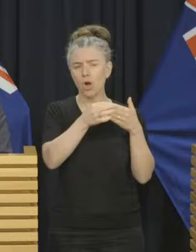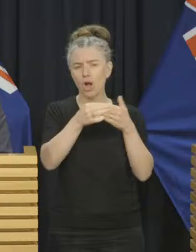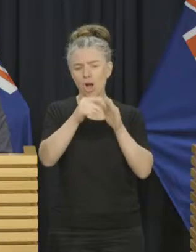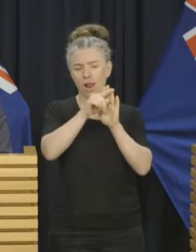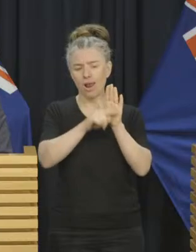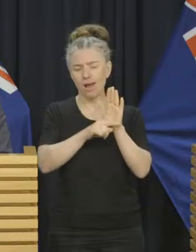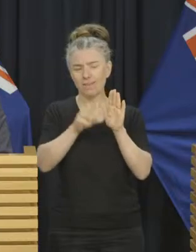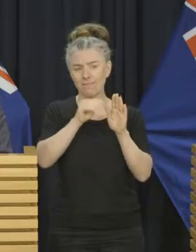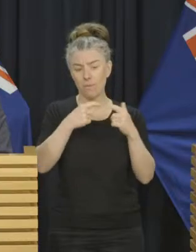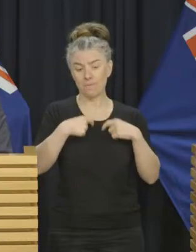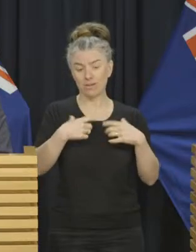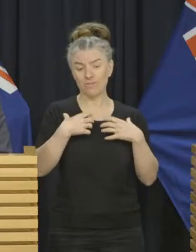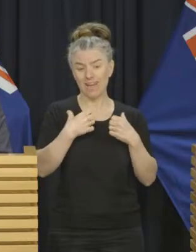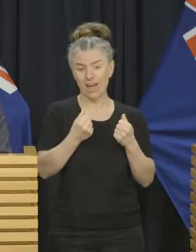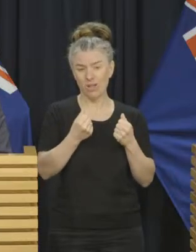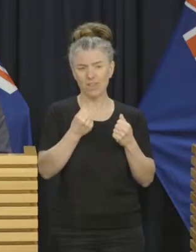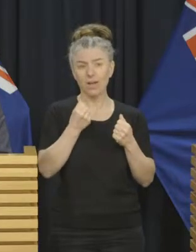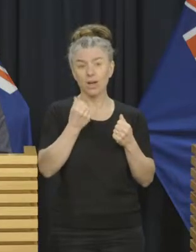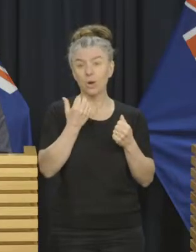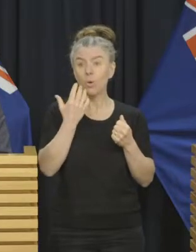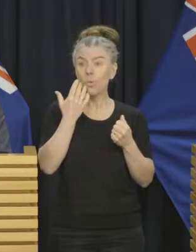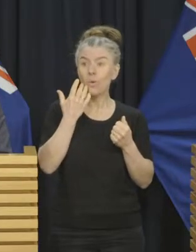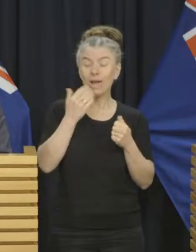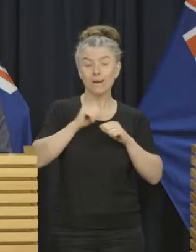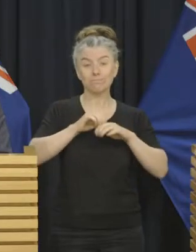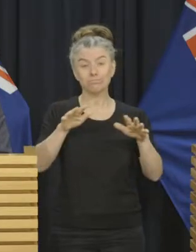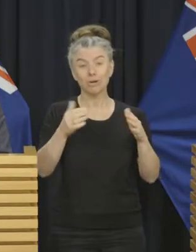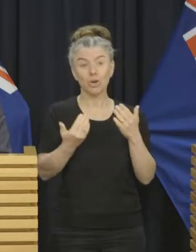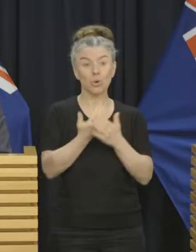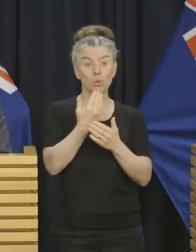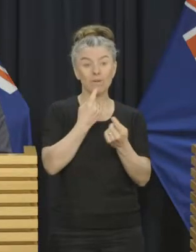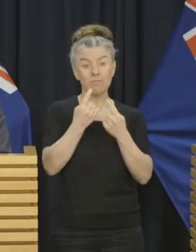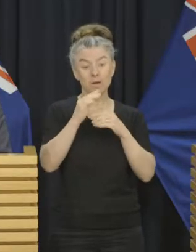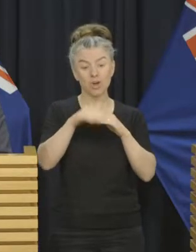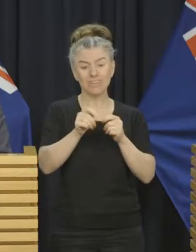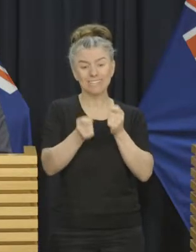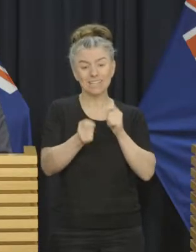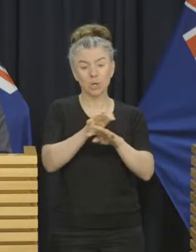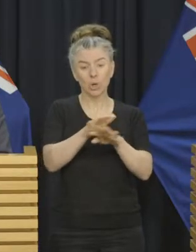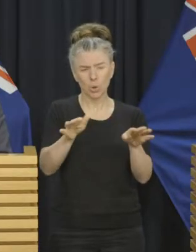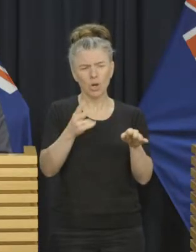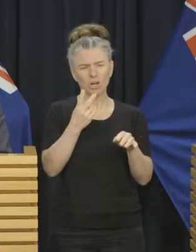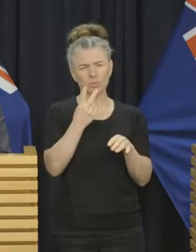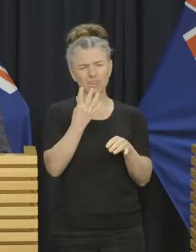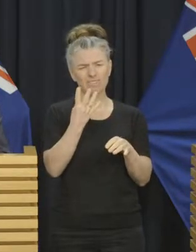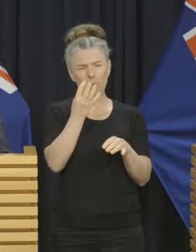over 24 hours ago, so I think we do need to give people an opportunity to respond to that.